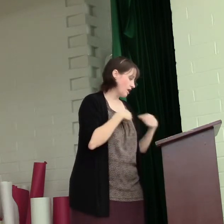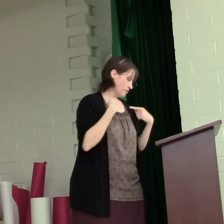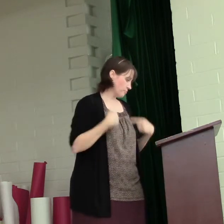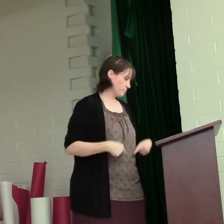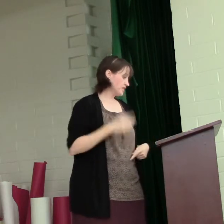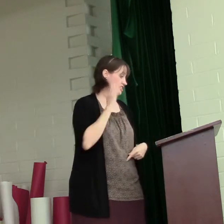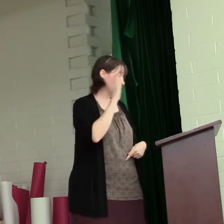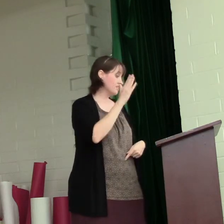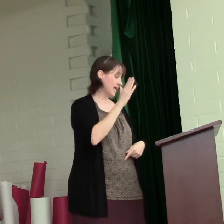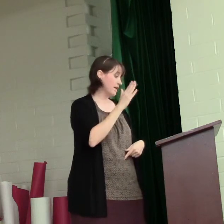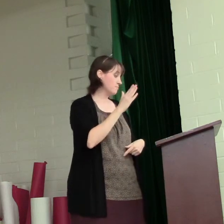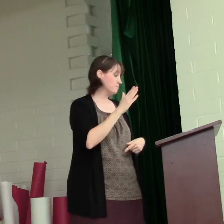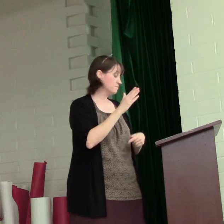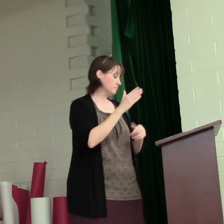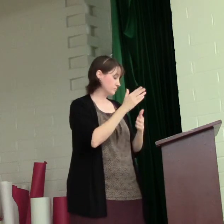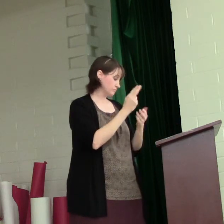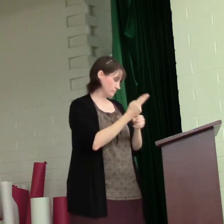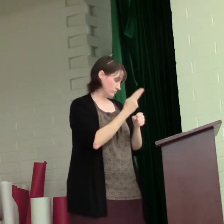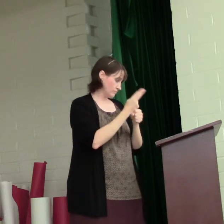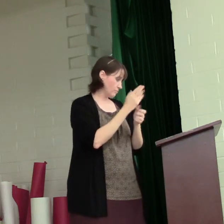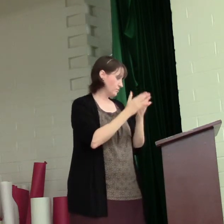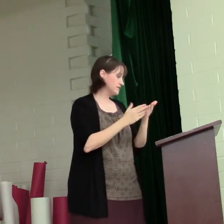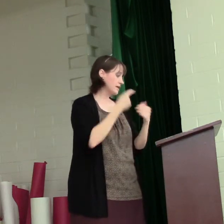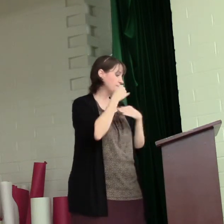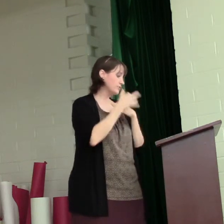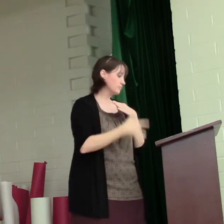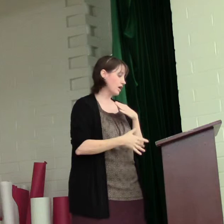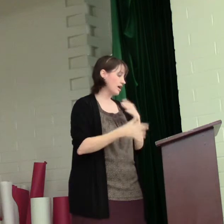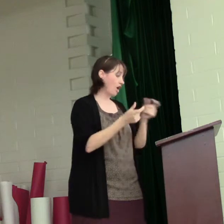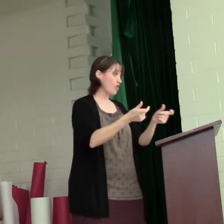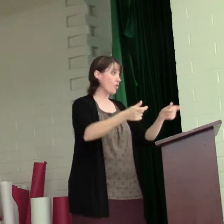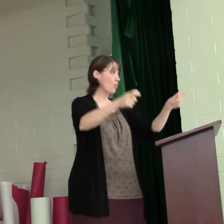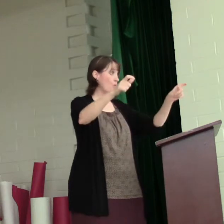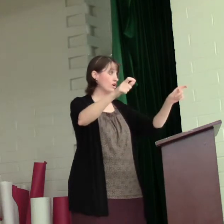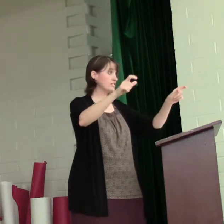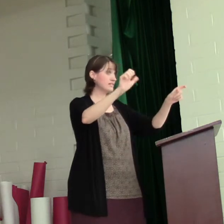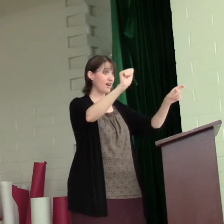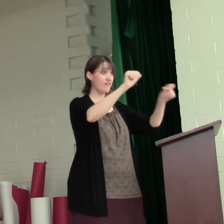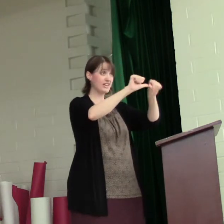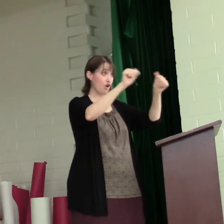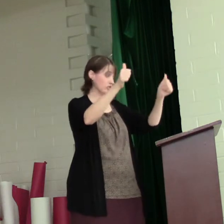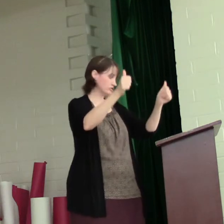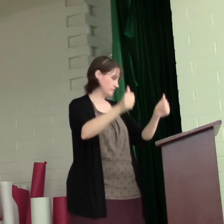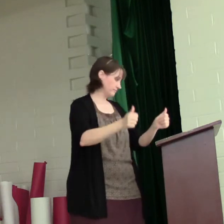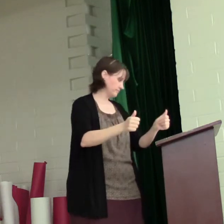The priest shall then put some of the blood on the horns of the altar